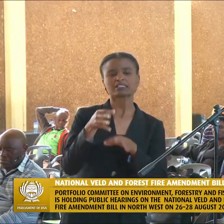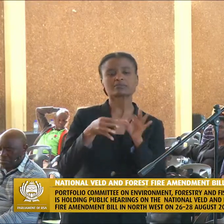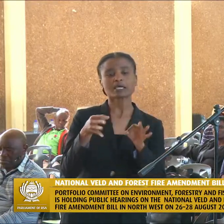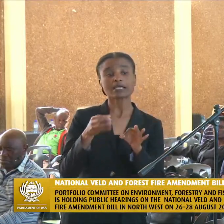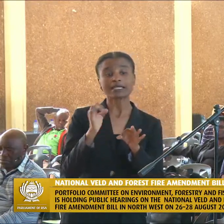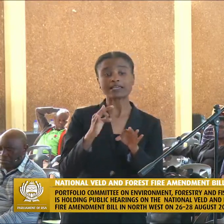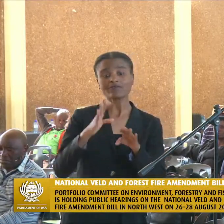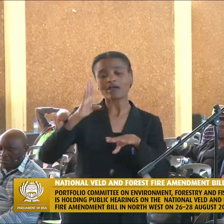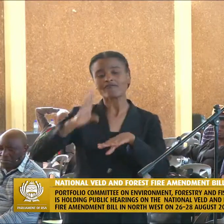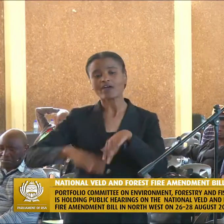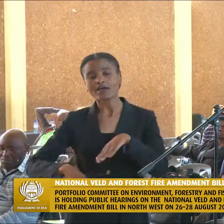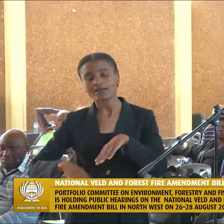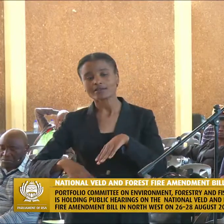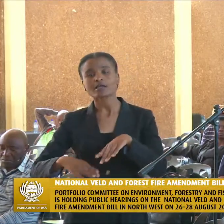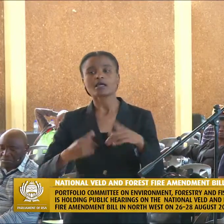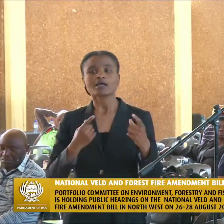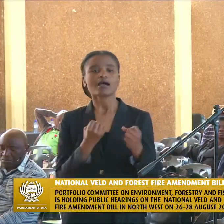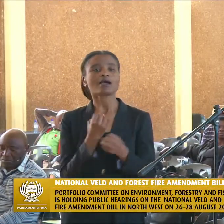thank you very much